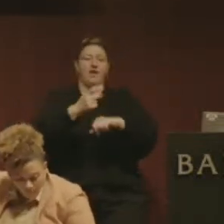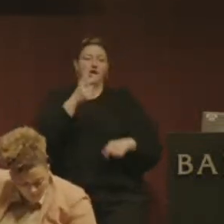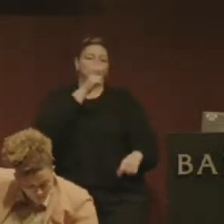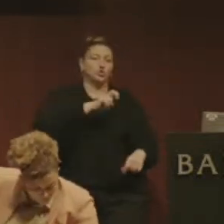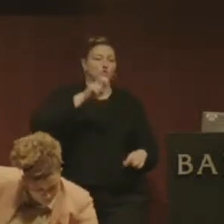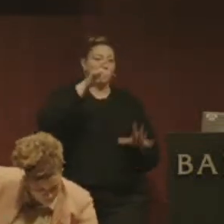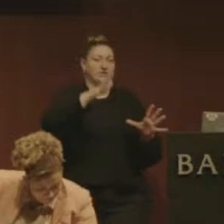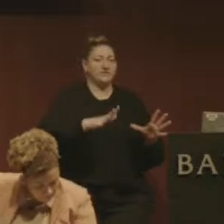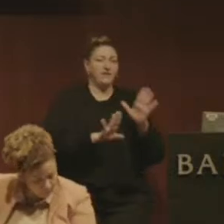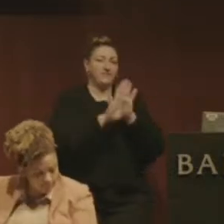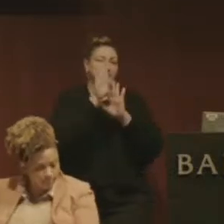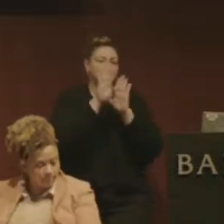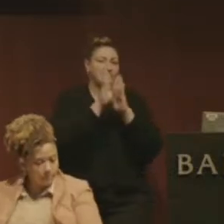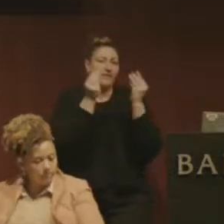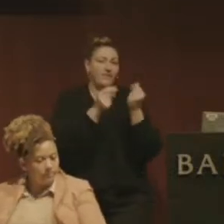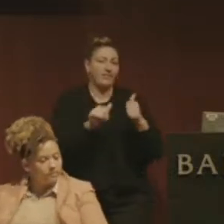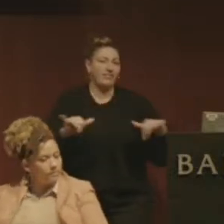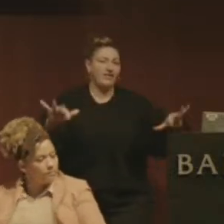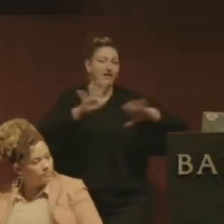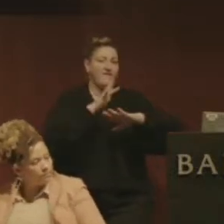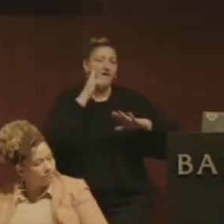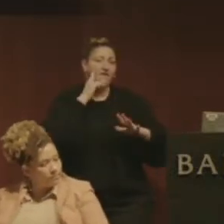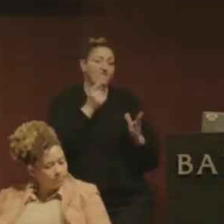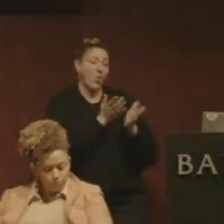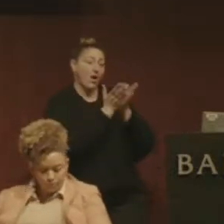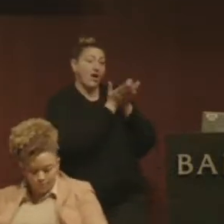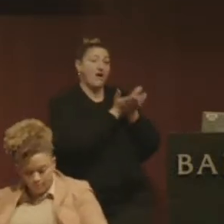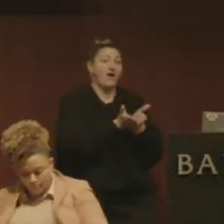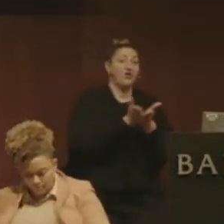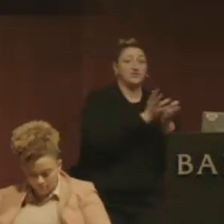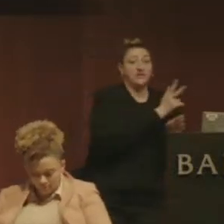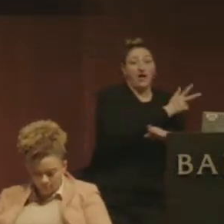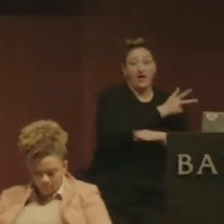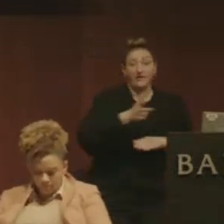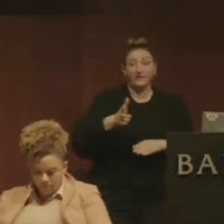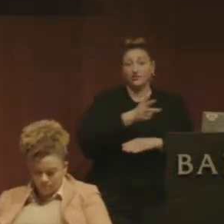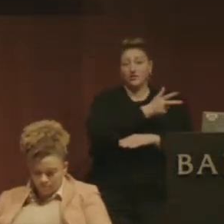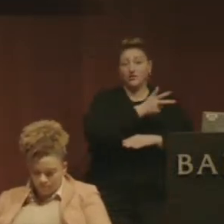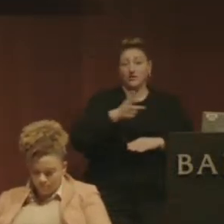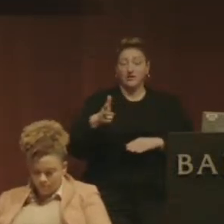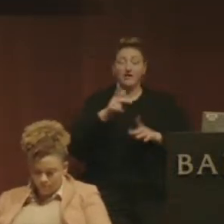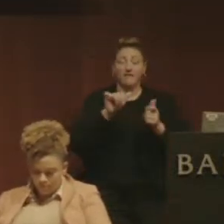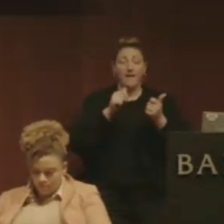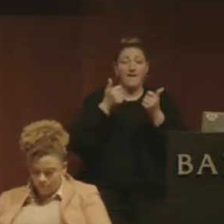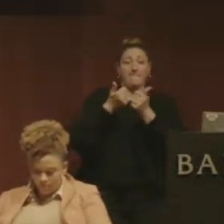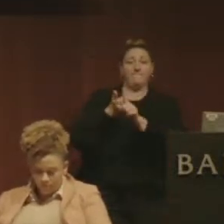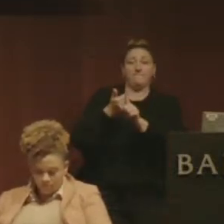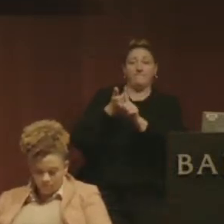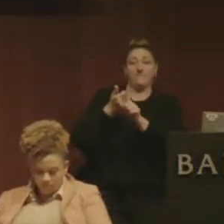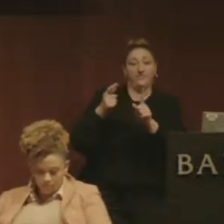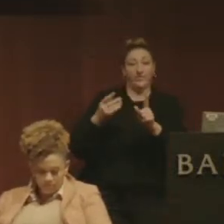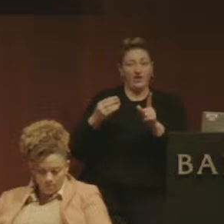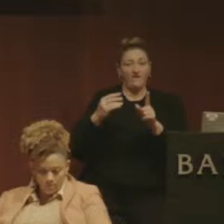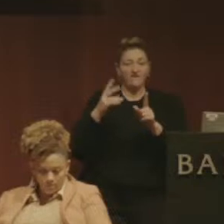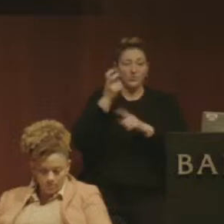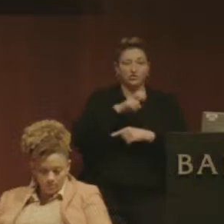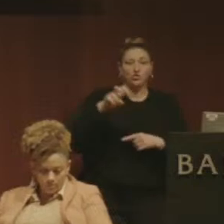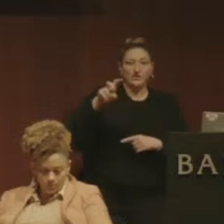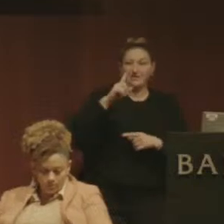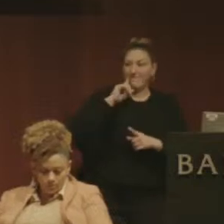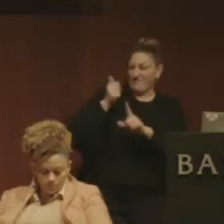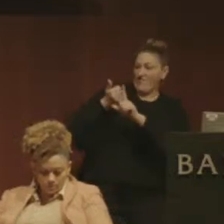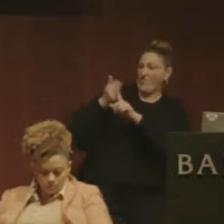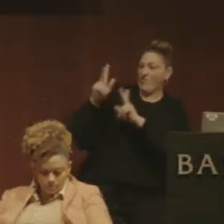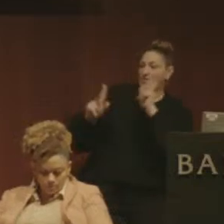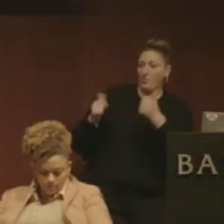been trying to develop the land for maritime heritage tourism, which would entail removing the families that have been living in the fort for over a century with